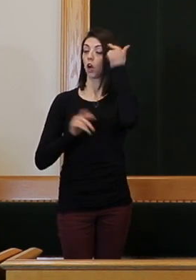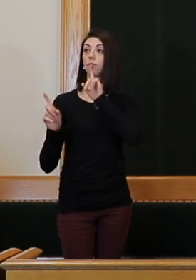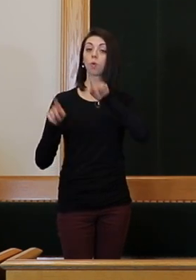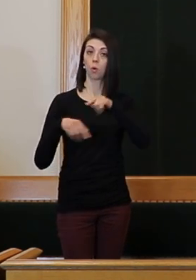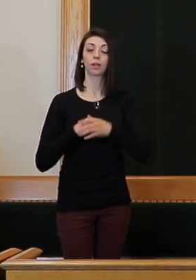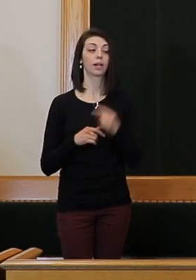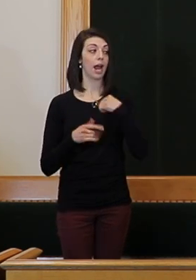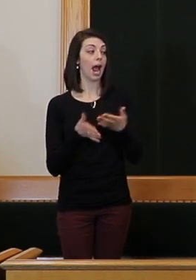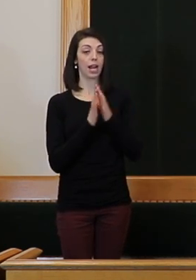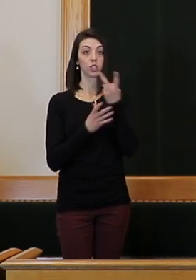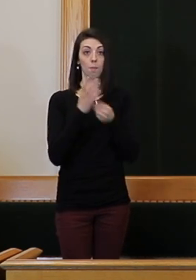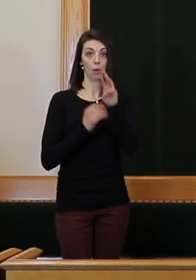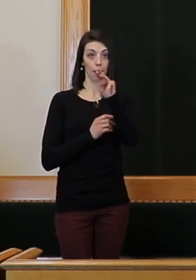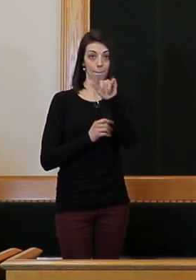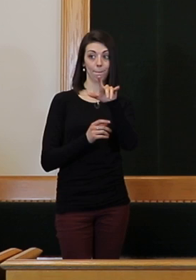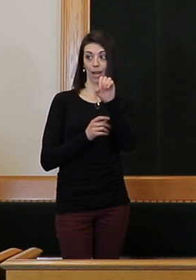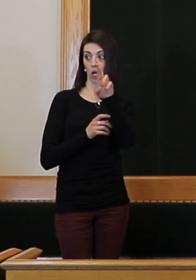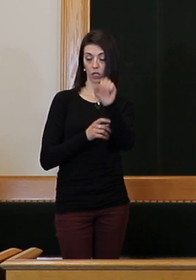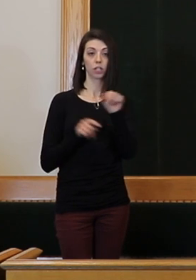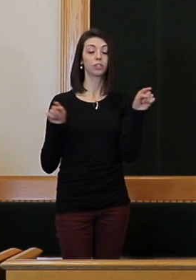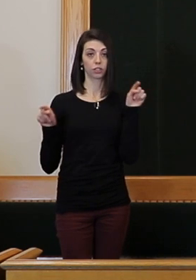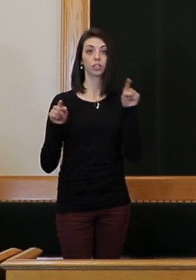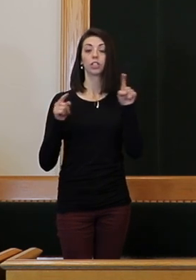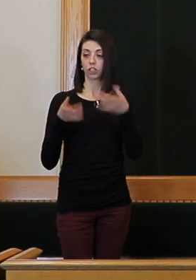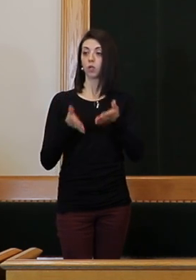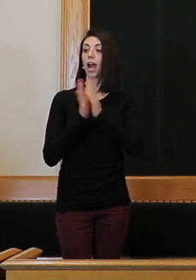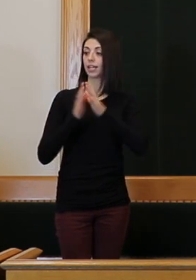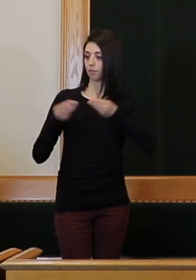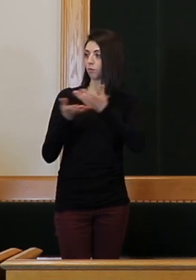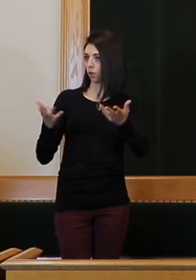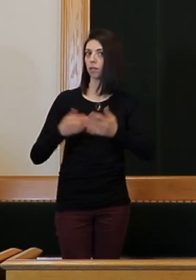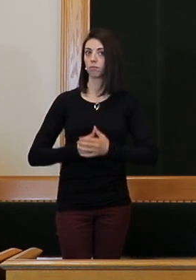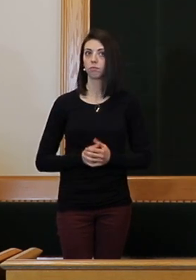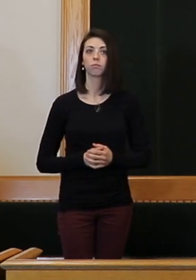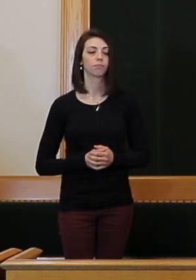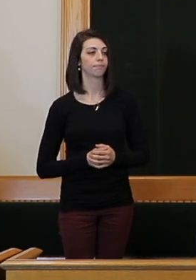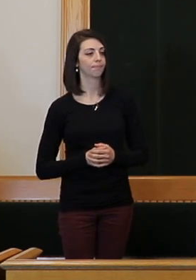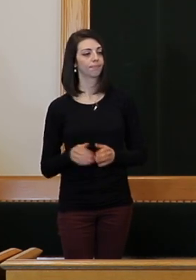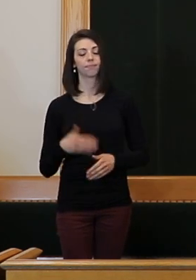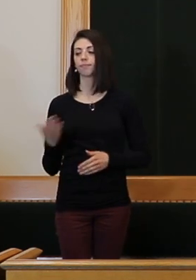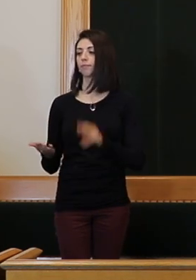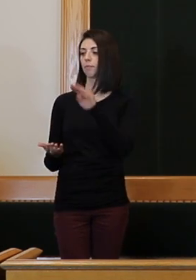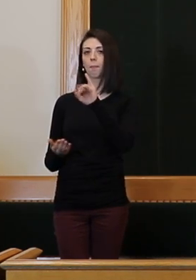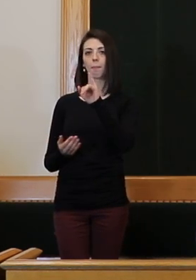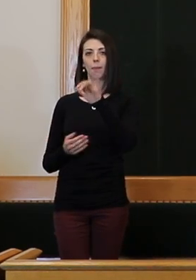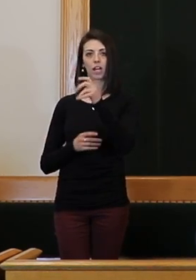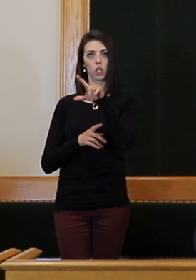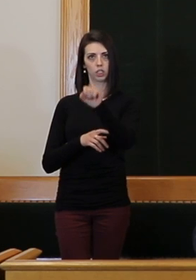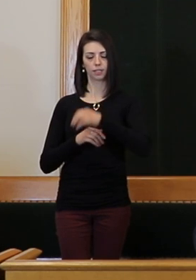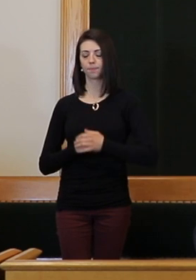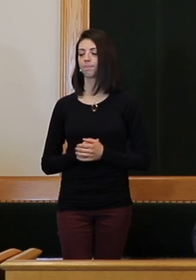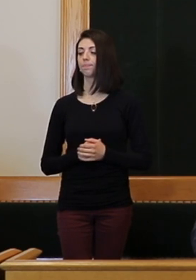Michaels and Barlow to join me in helping to spread this message. Mayor Michaels. Thank you, Chairman. I first want